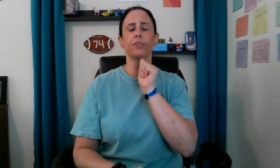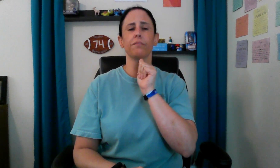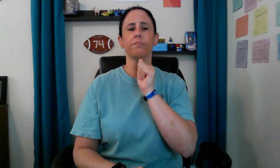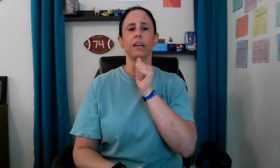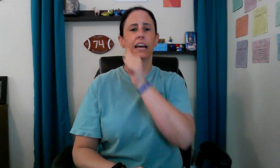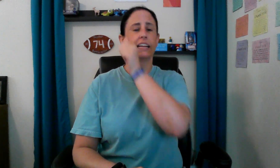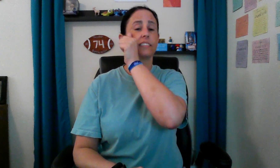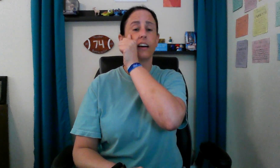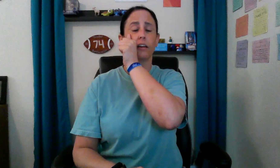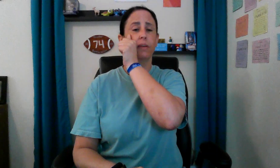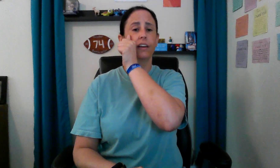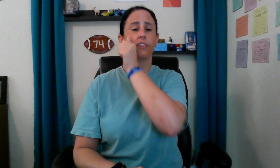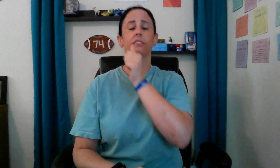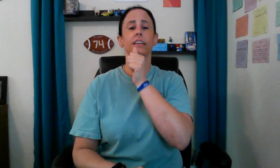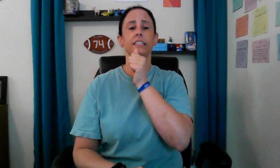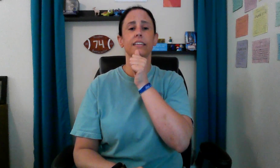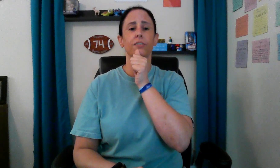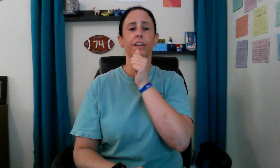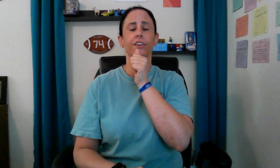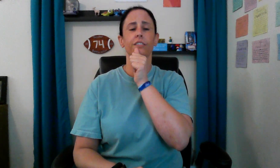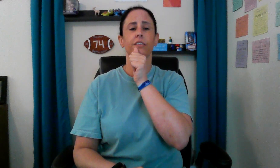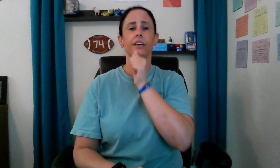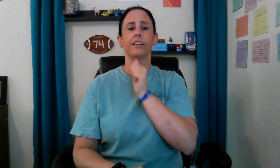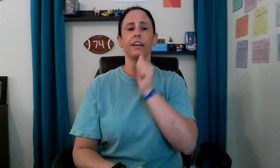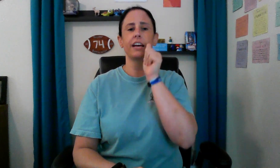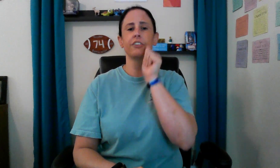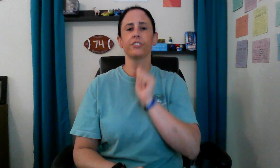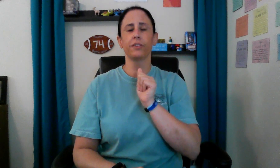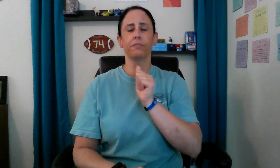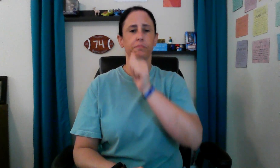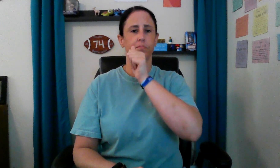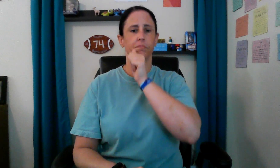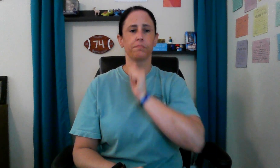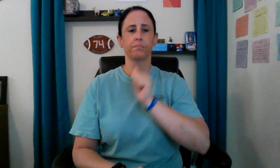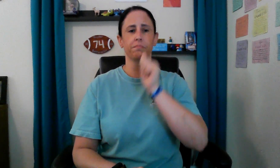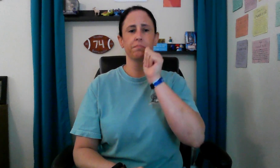Arizona. And it's not up here, it's down here. Arizona.